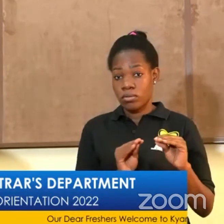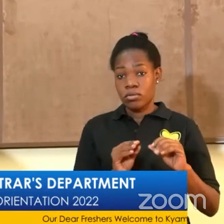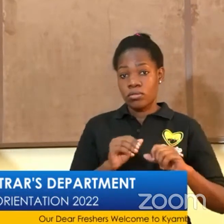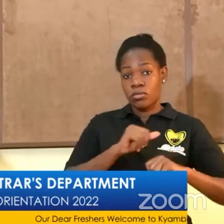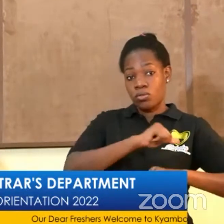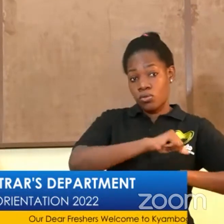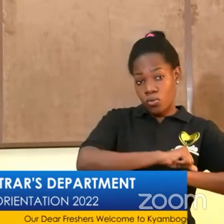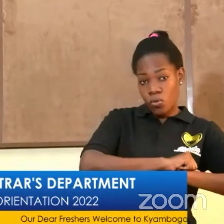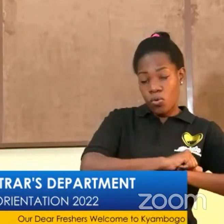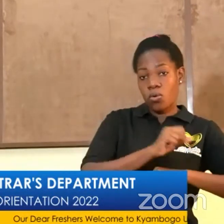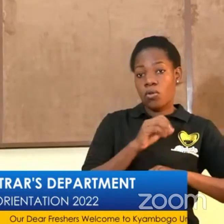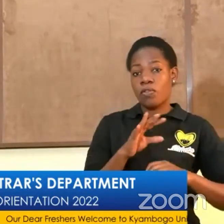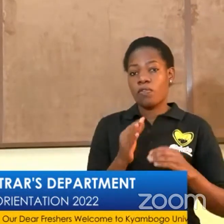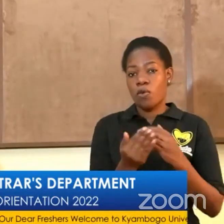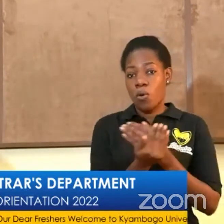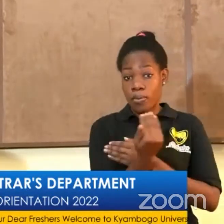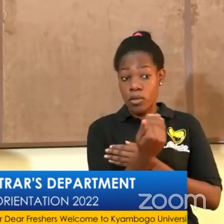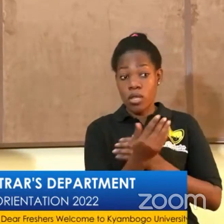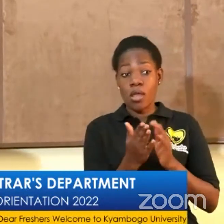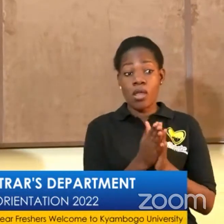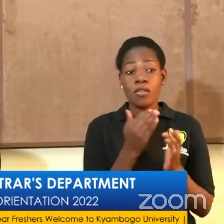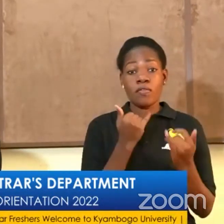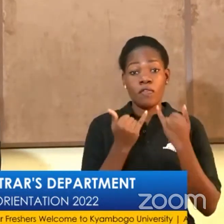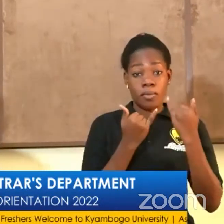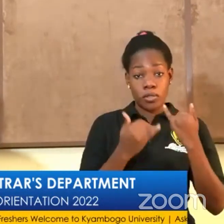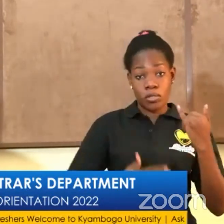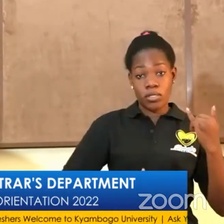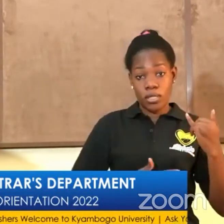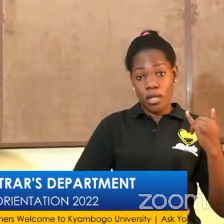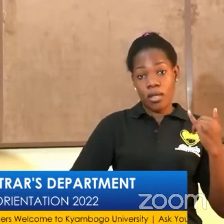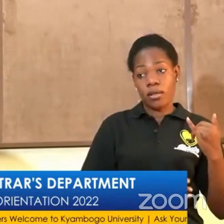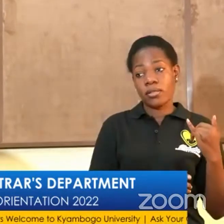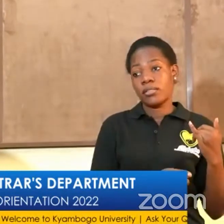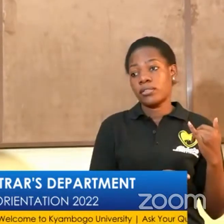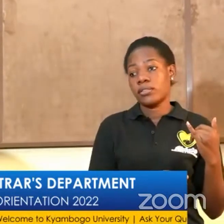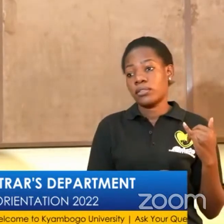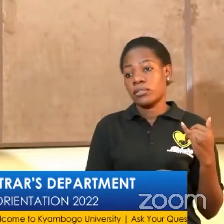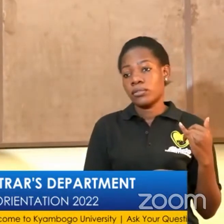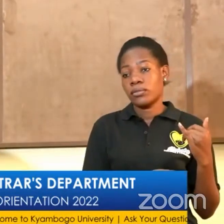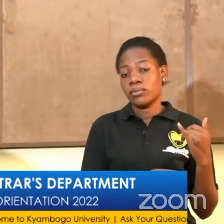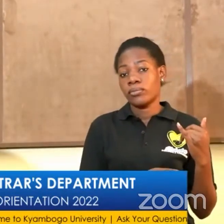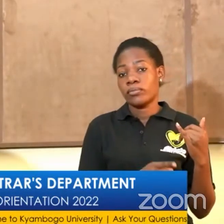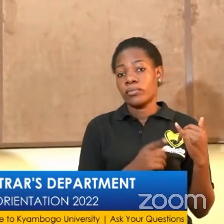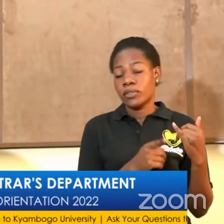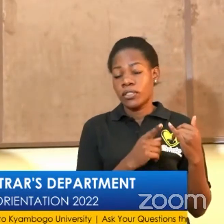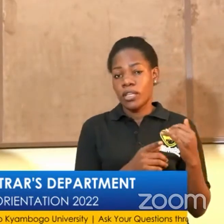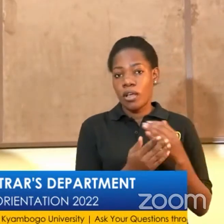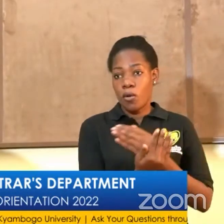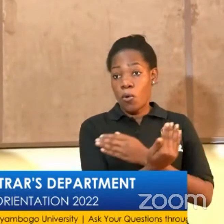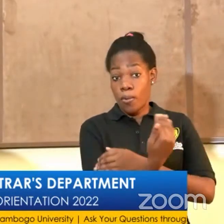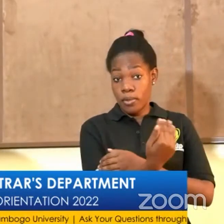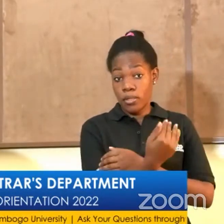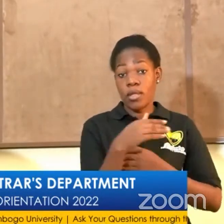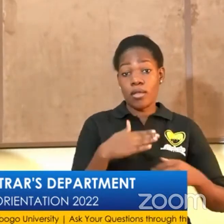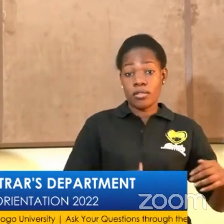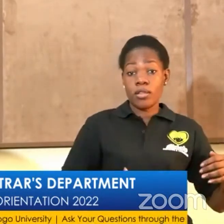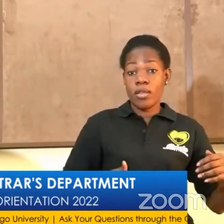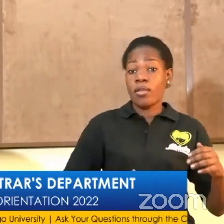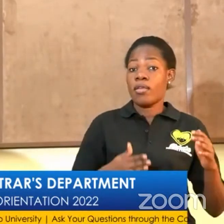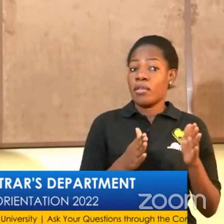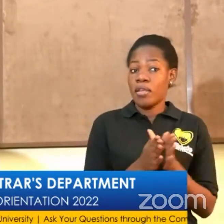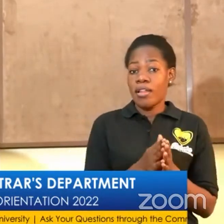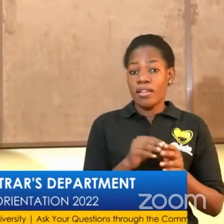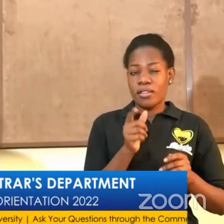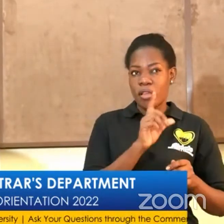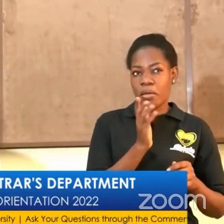Computing and Information Science. Okay, that is where computer science and then